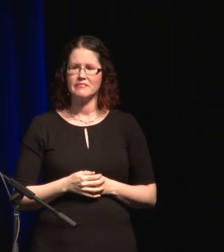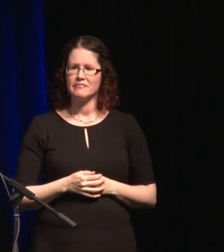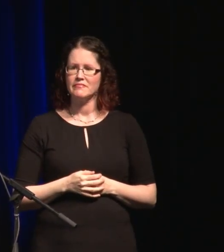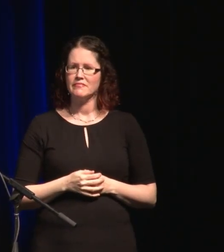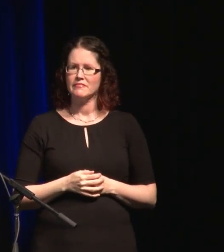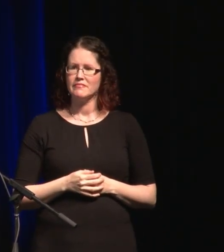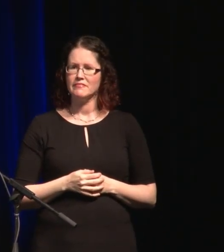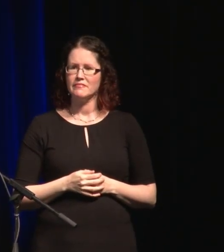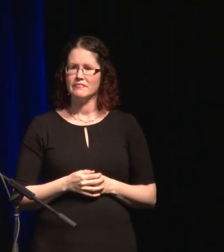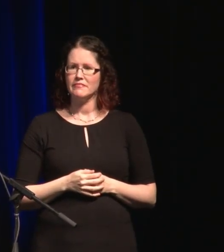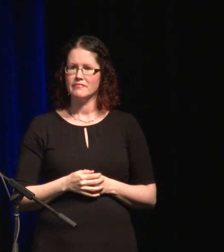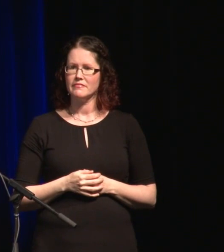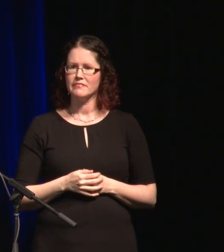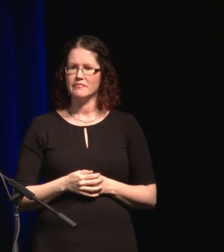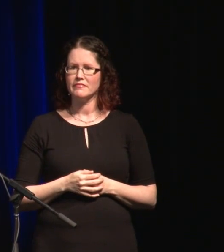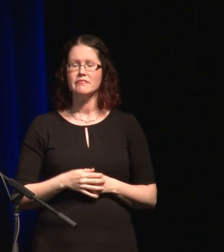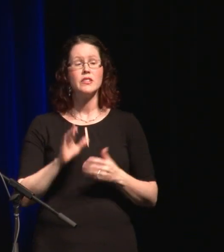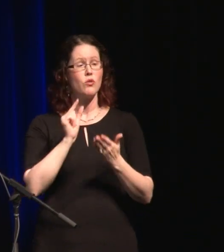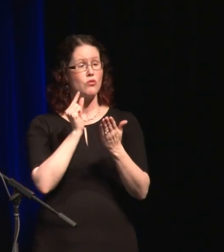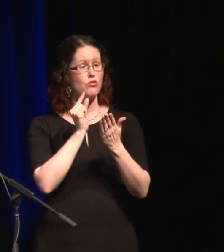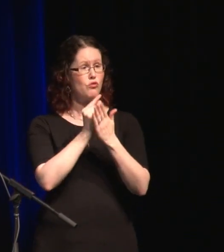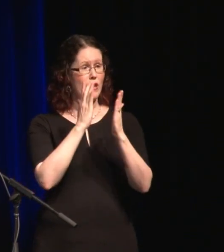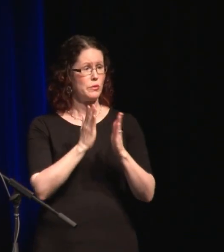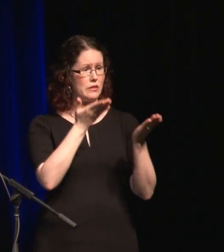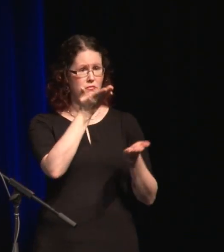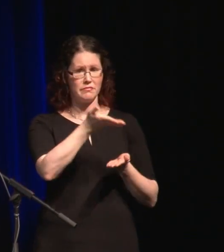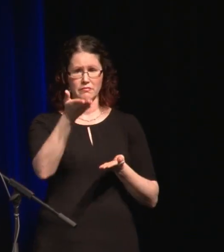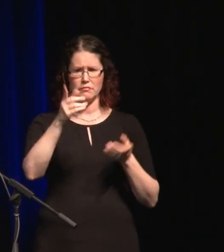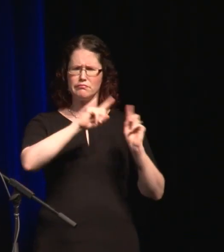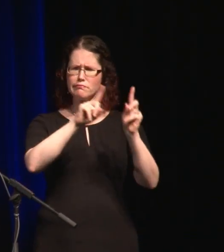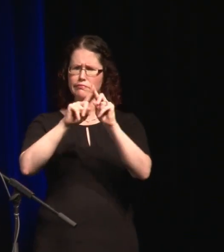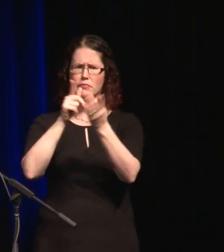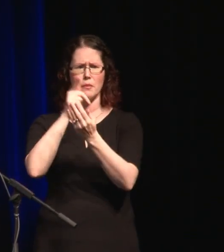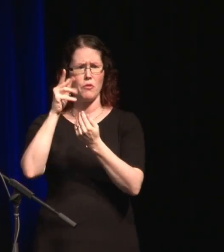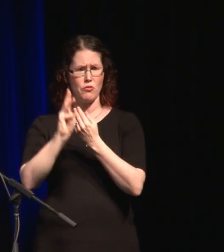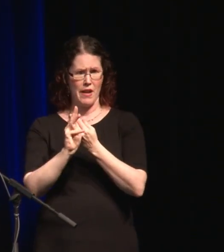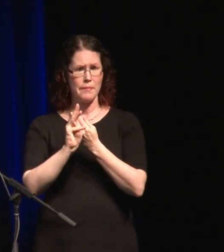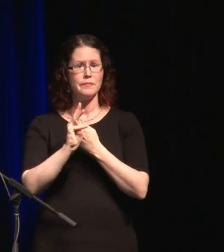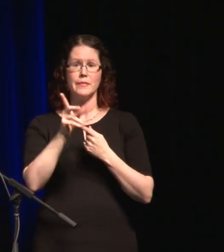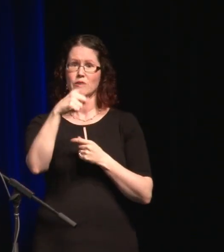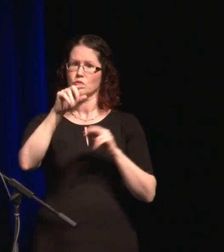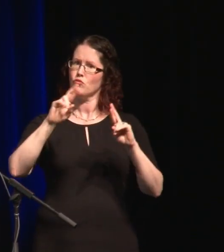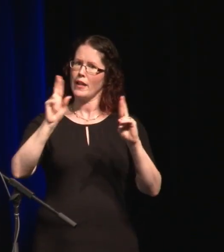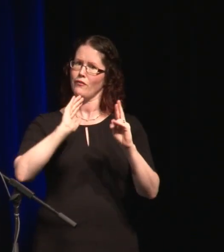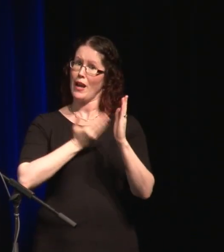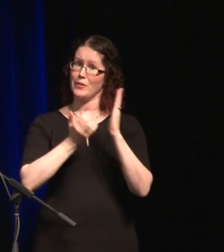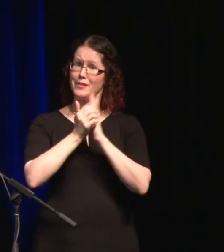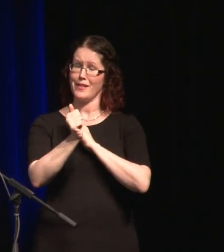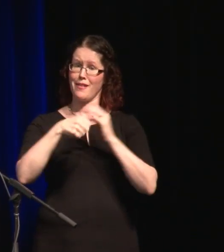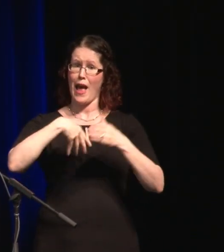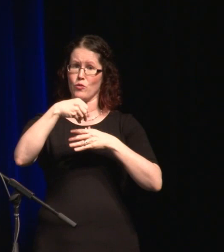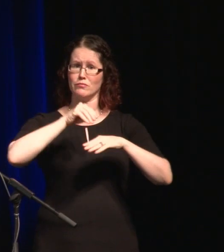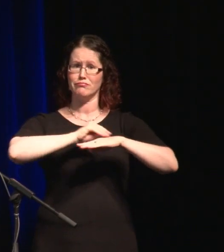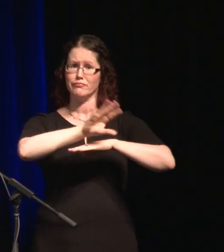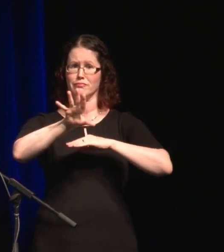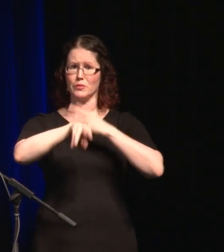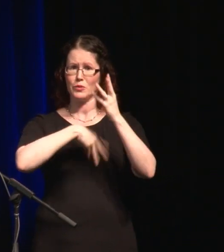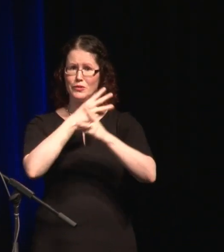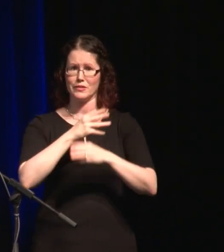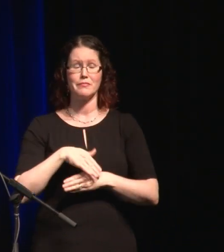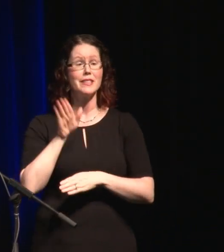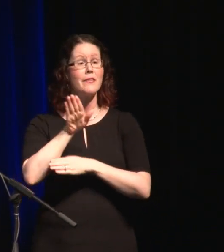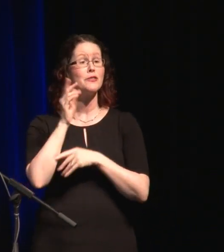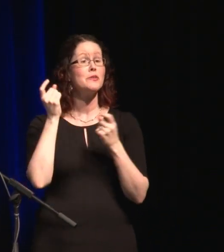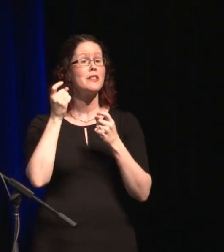of these programs graduating today, our community better get ready for the new set of skills we've developed. This afternoon, we